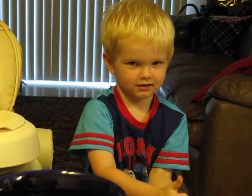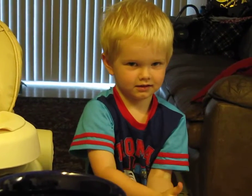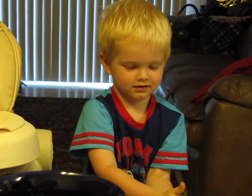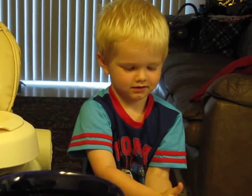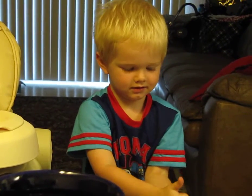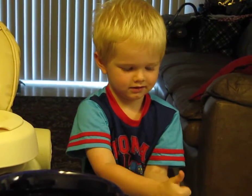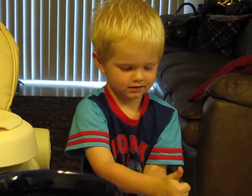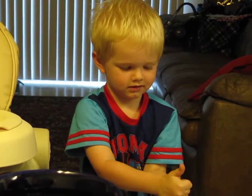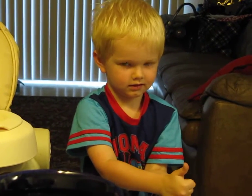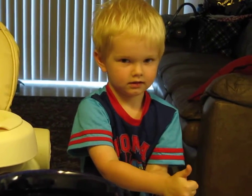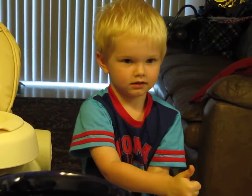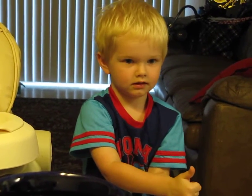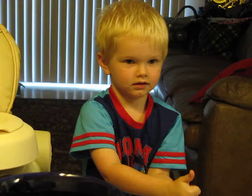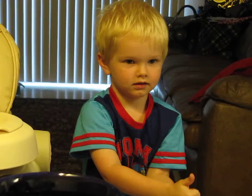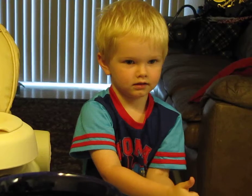go. And now it goes all the way up.